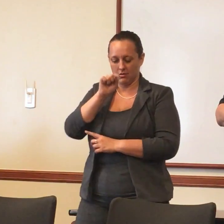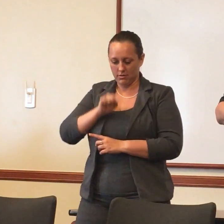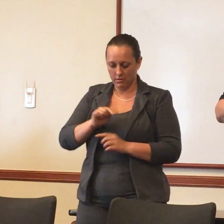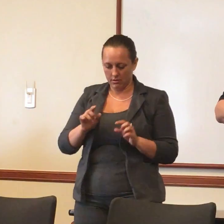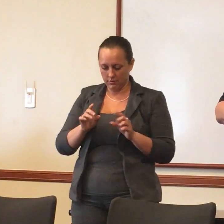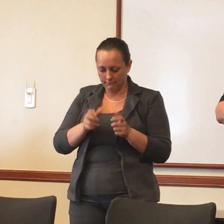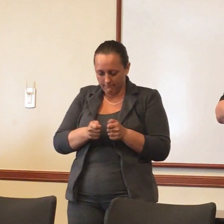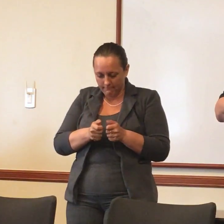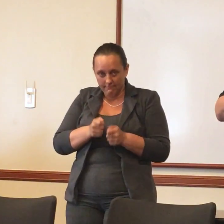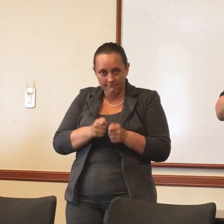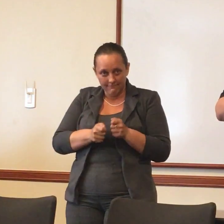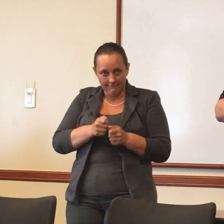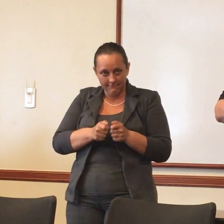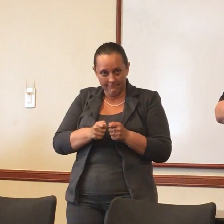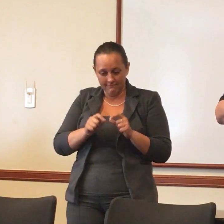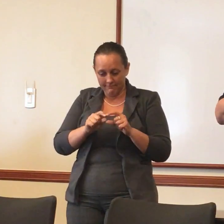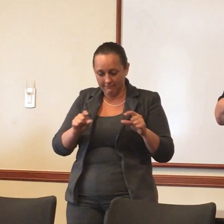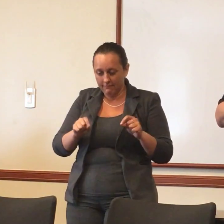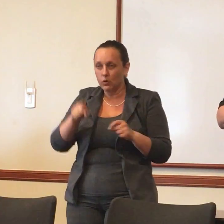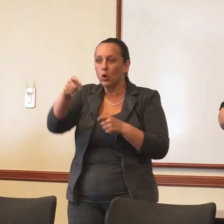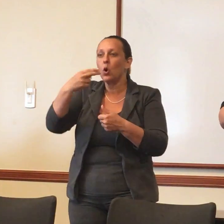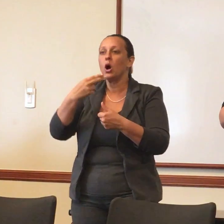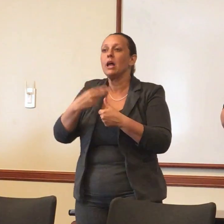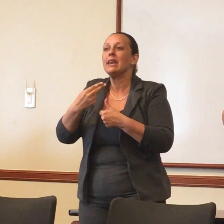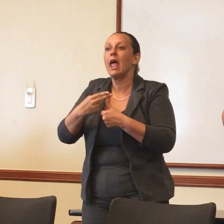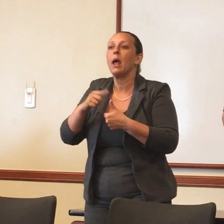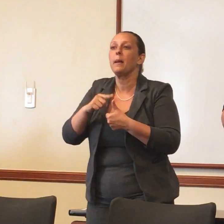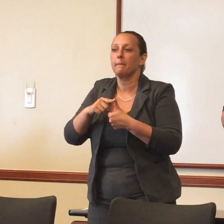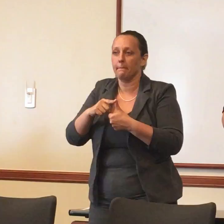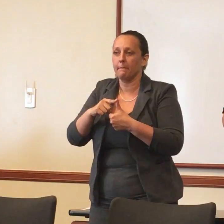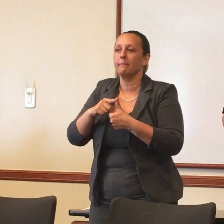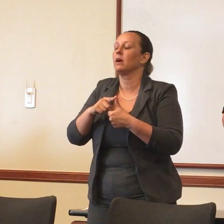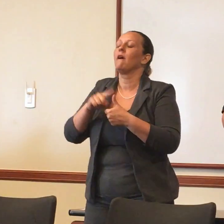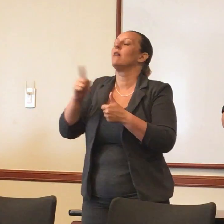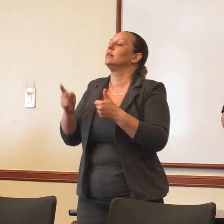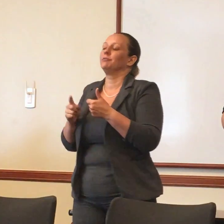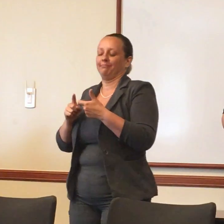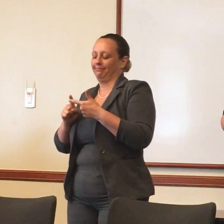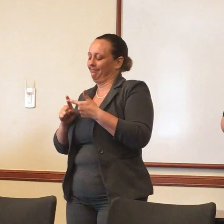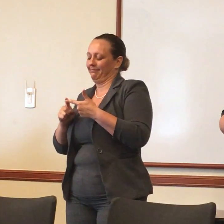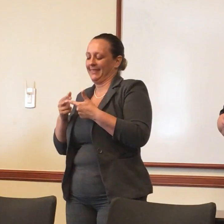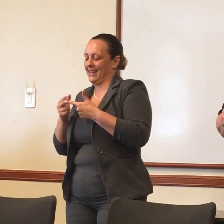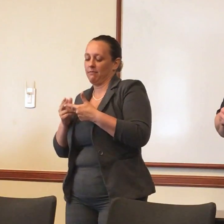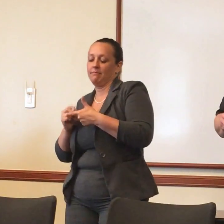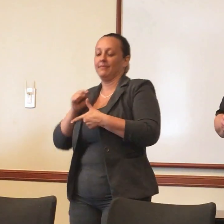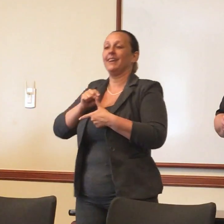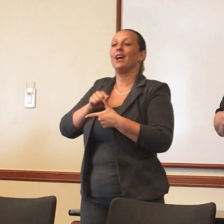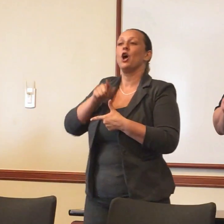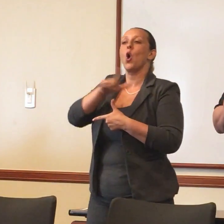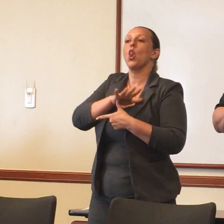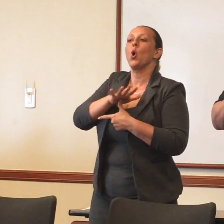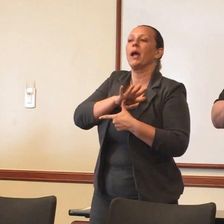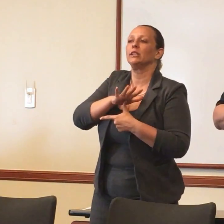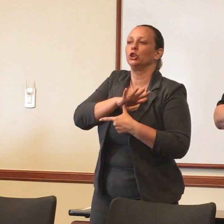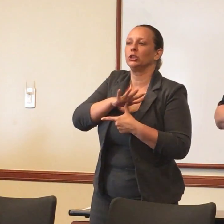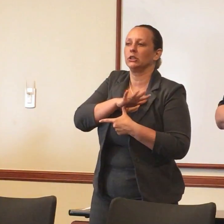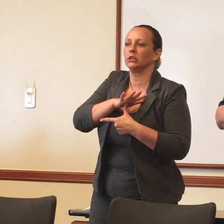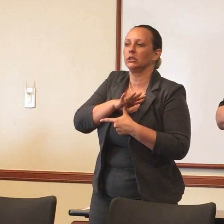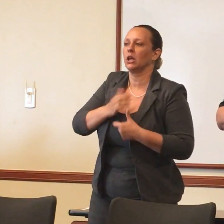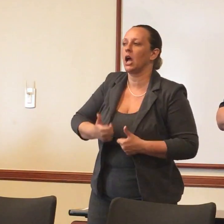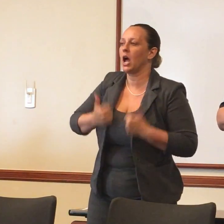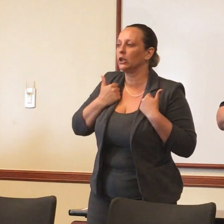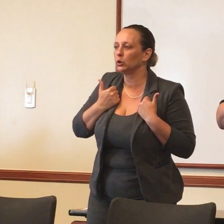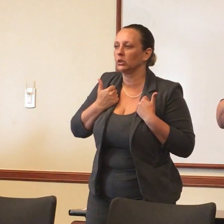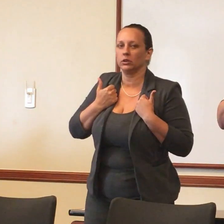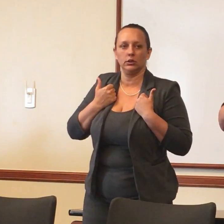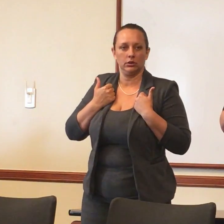field, your name. Number one, we like your location, because we'll tell you right off the bat, the location